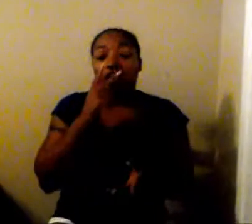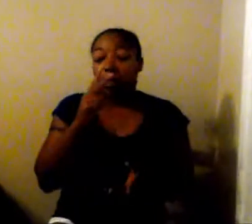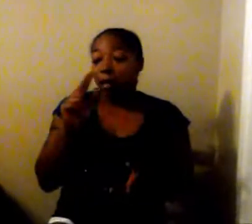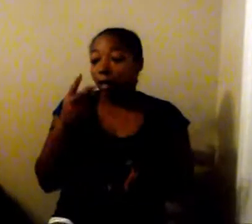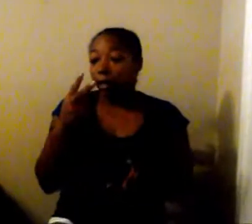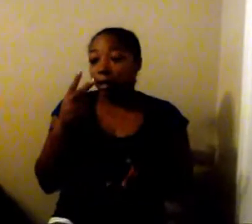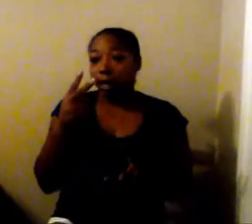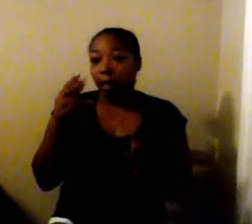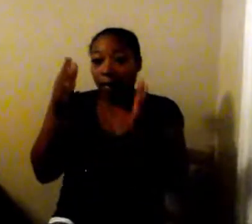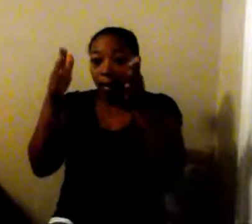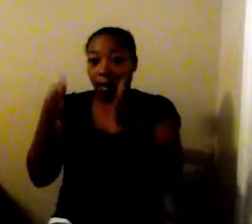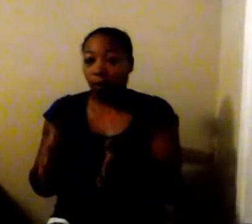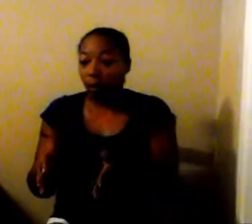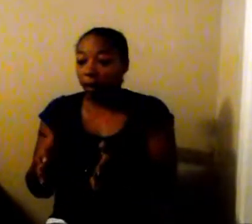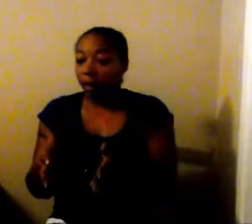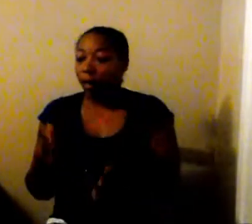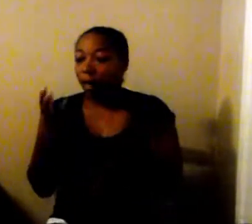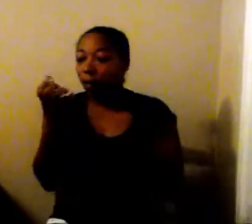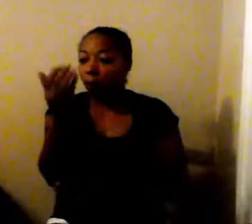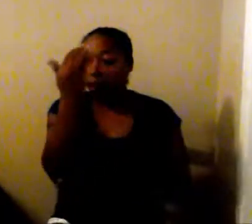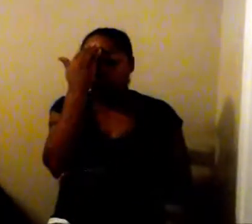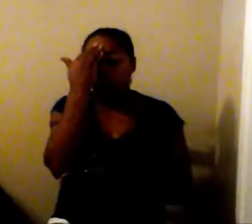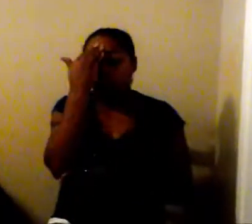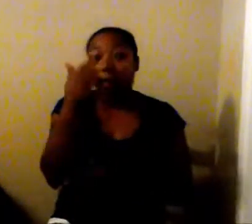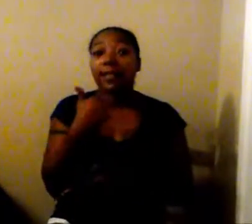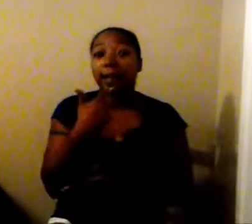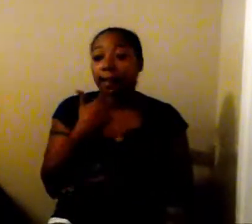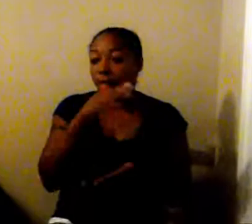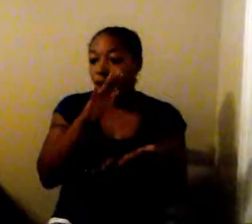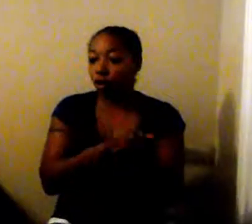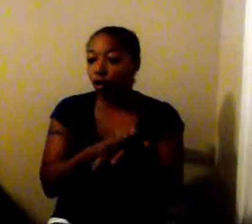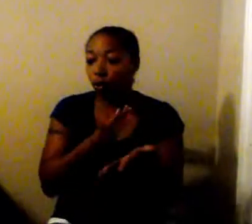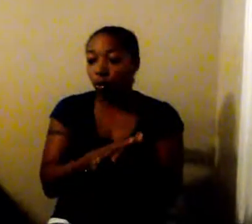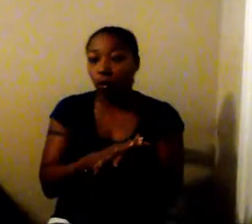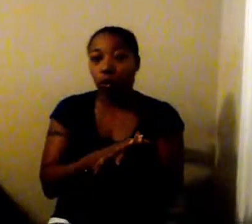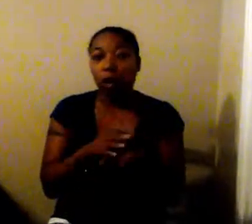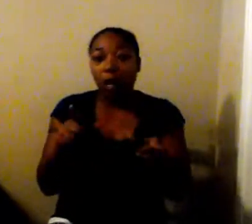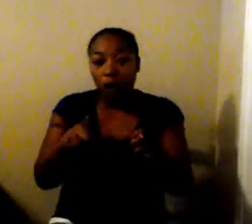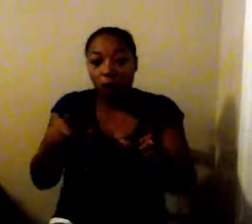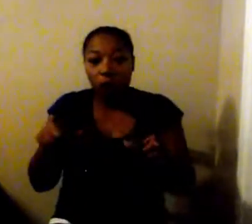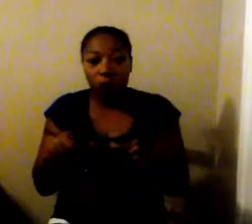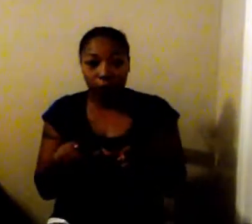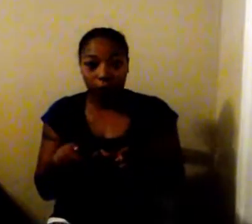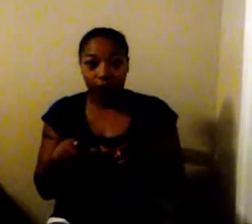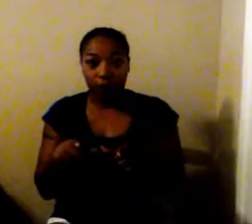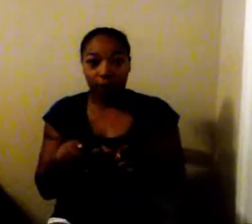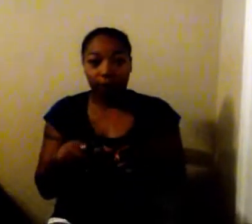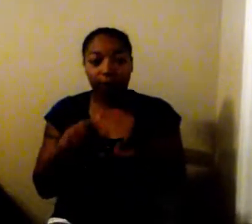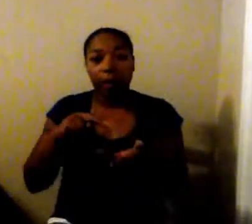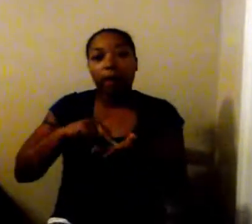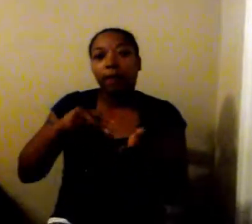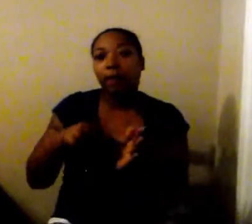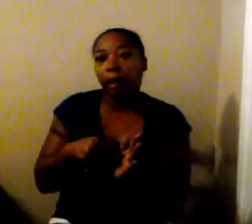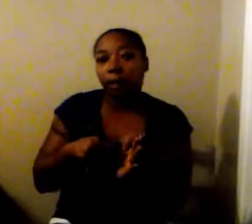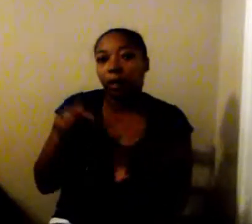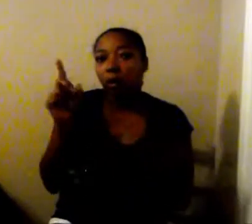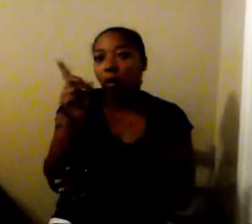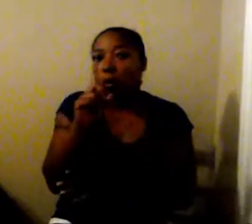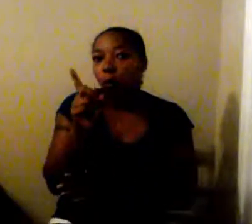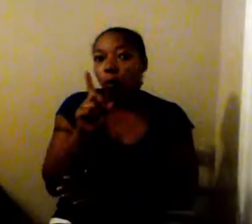Looking at the second category, it wants to know, it says school location. That means,